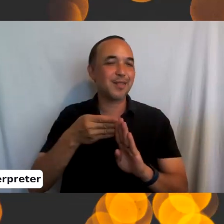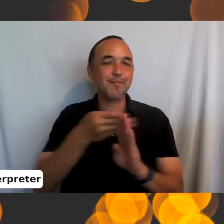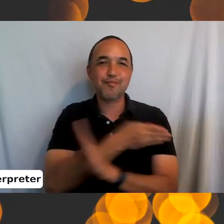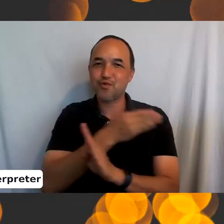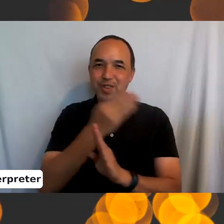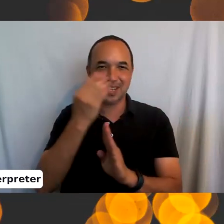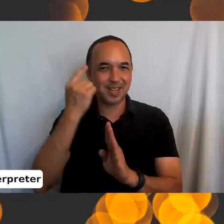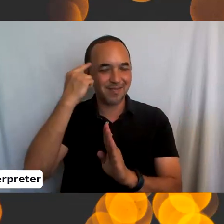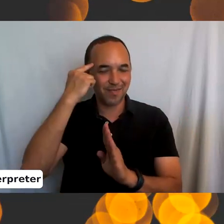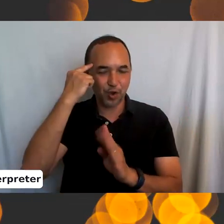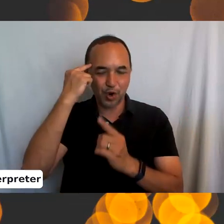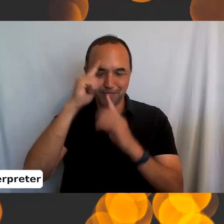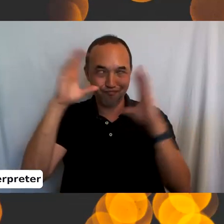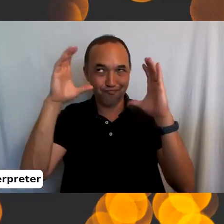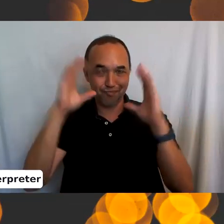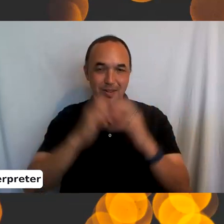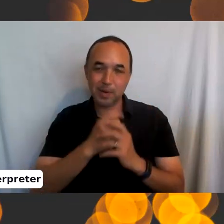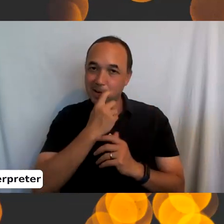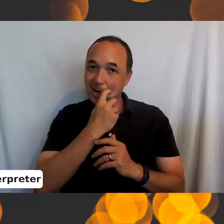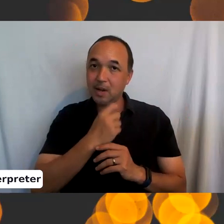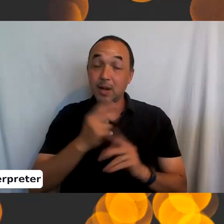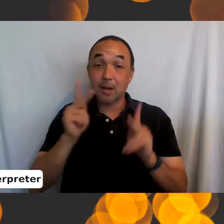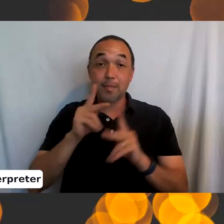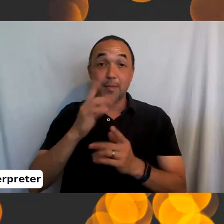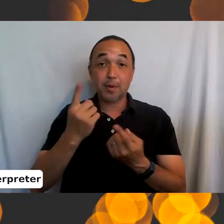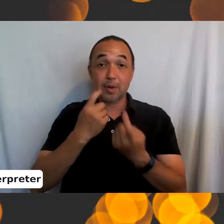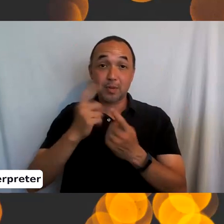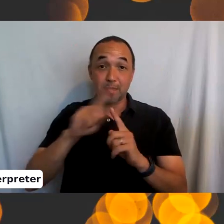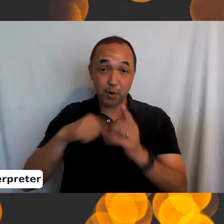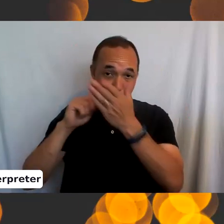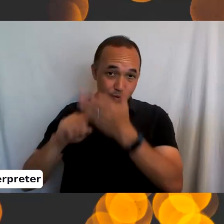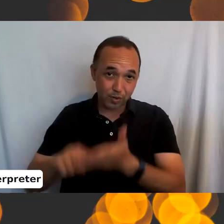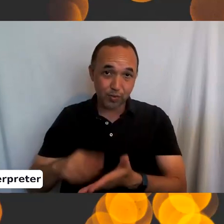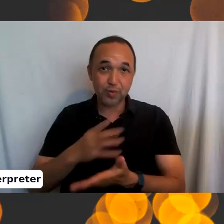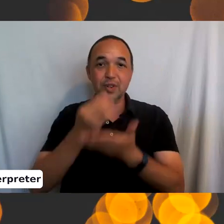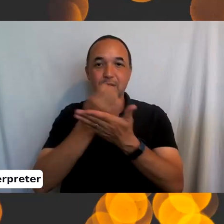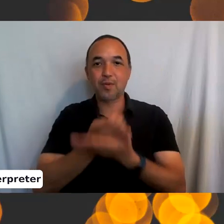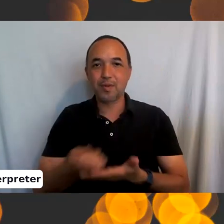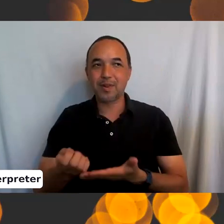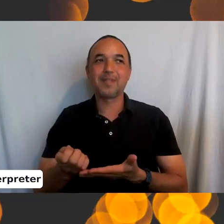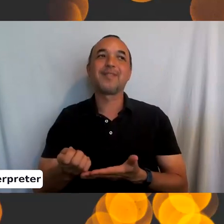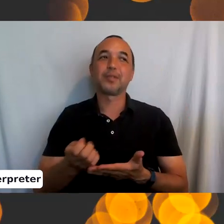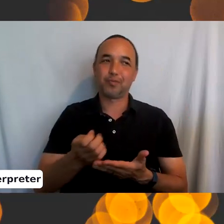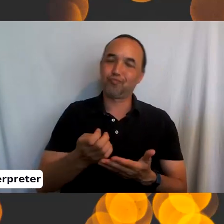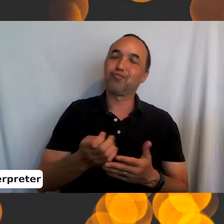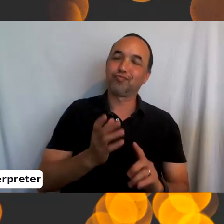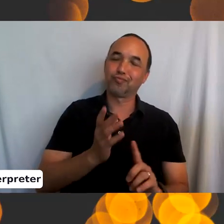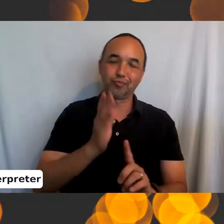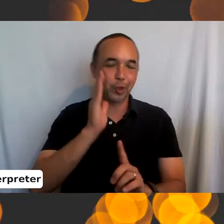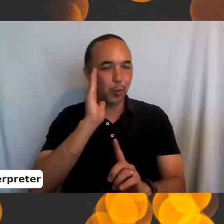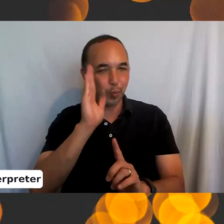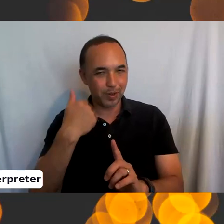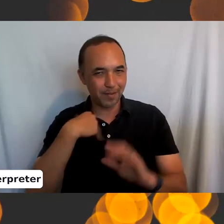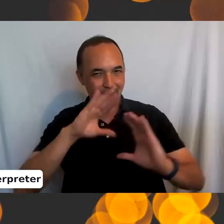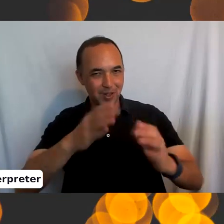a lot of people are asking about research. A lot of people are asking about equipment. So you have to we will get to all of that